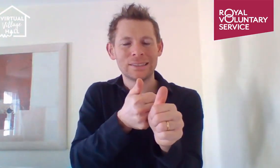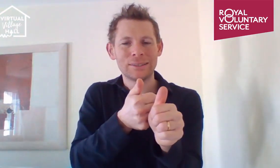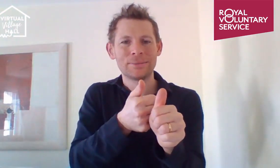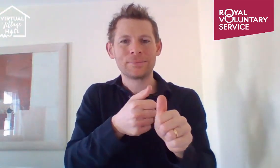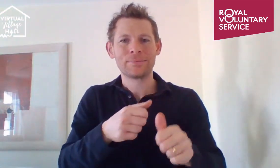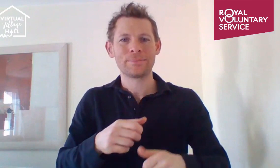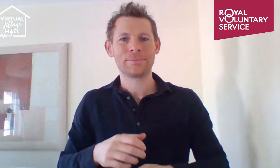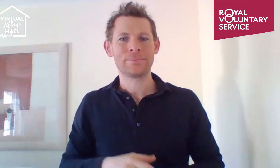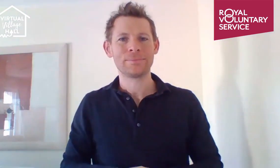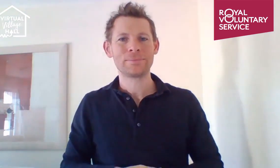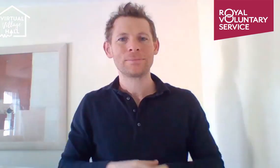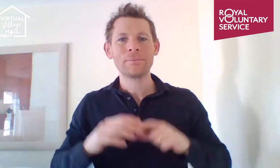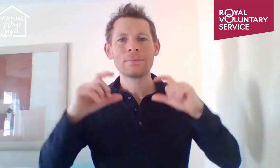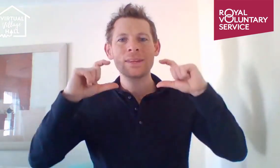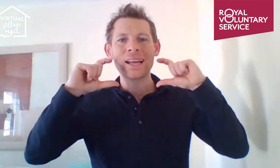assistant.